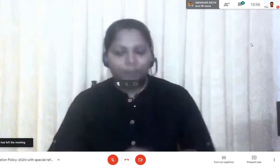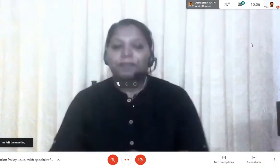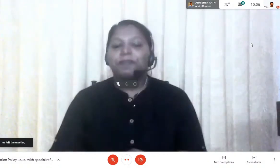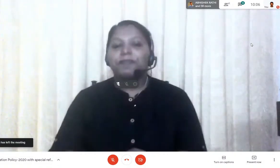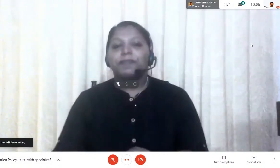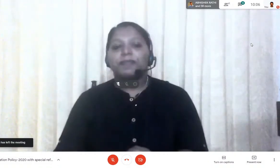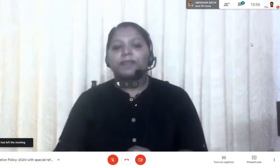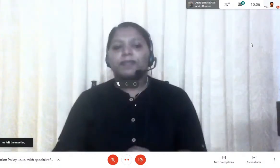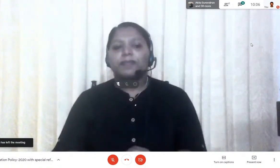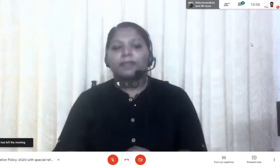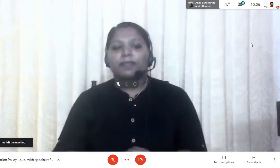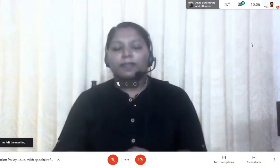However, there are miles to go.